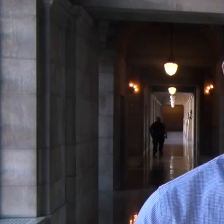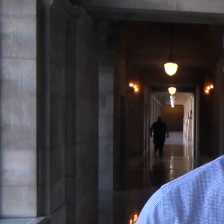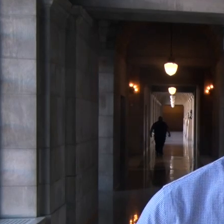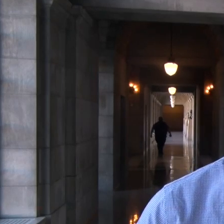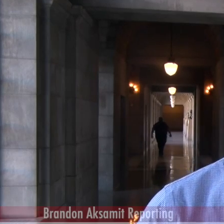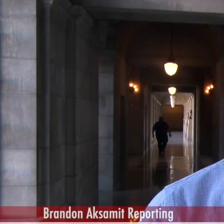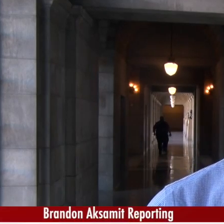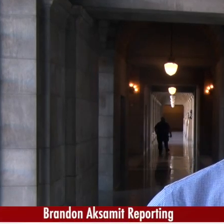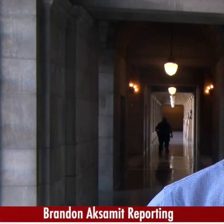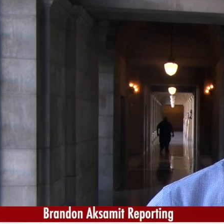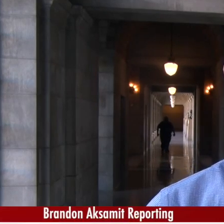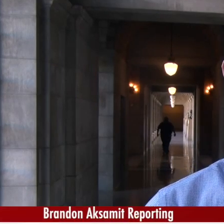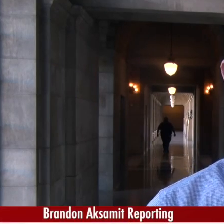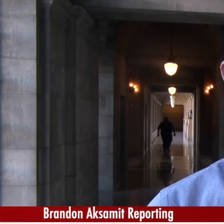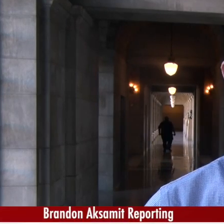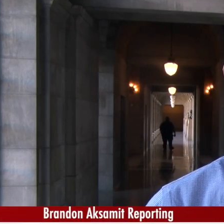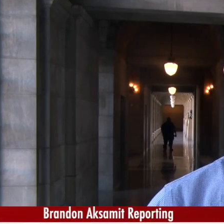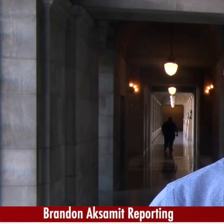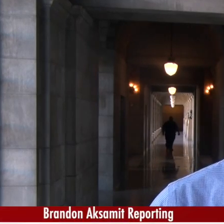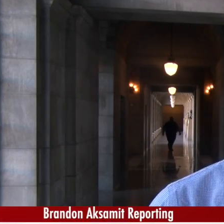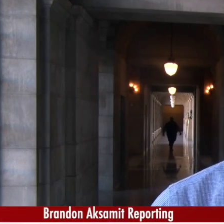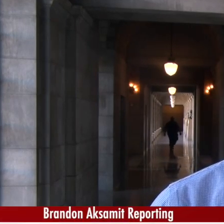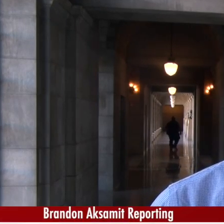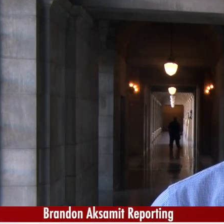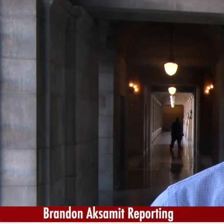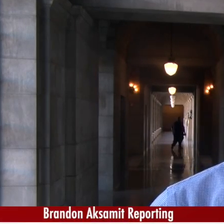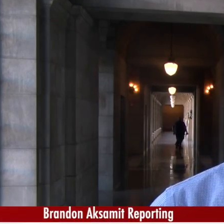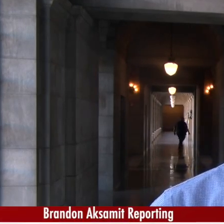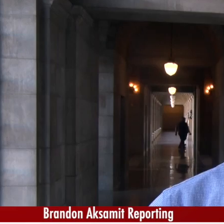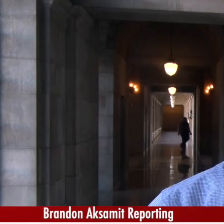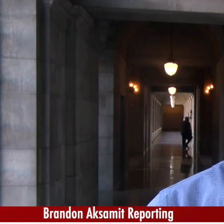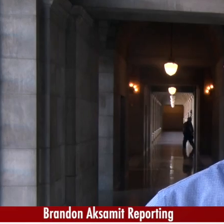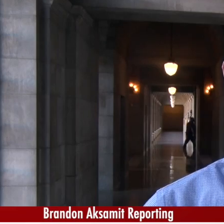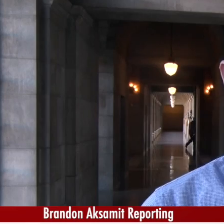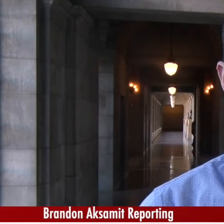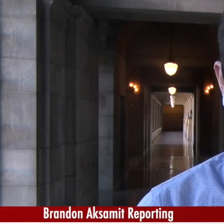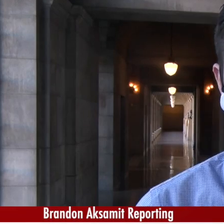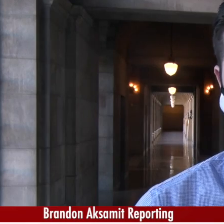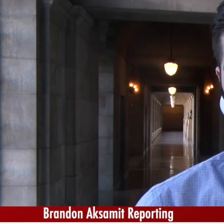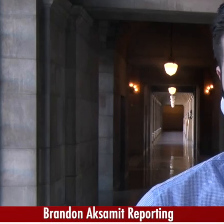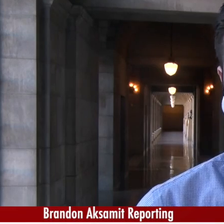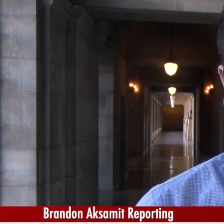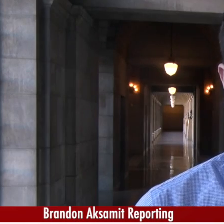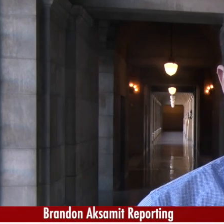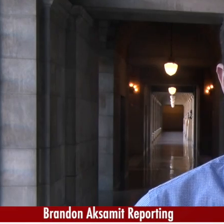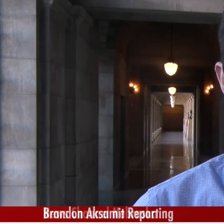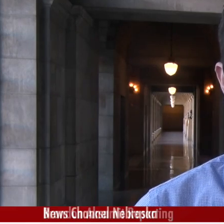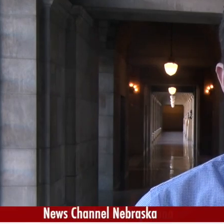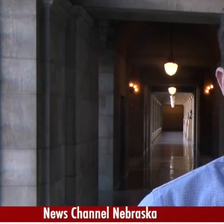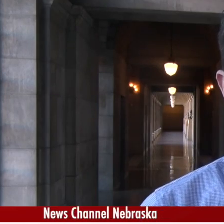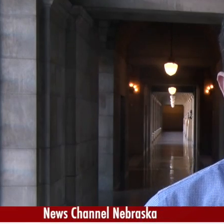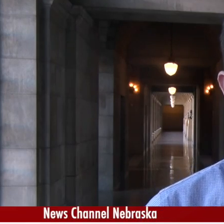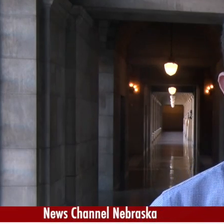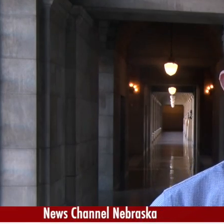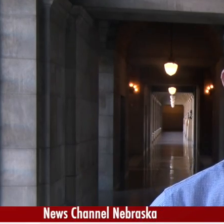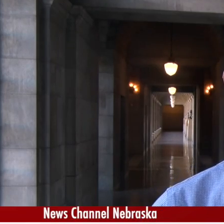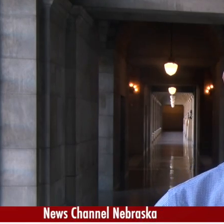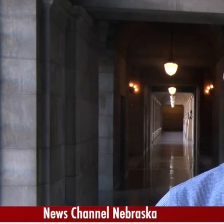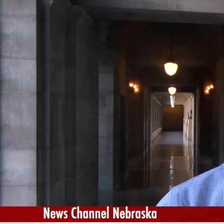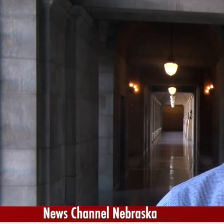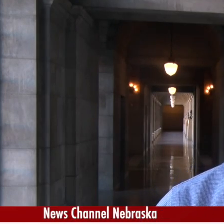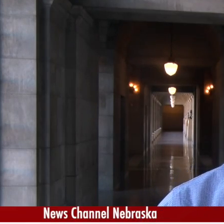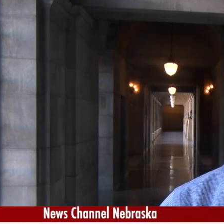The state of Nebraska has shipped out nearly 95,000 coronavirus vaccinations to local health care facilities and pharmacies, yet less